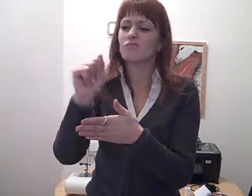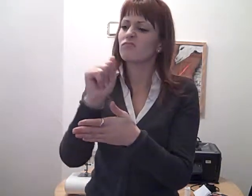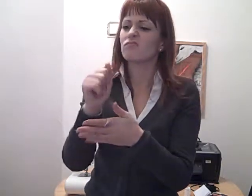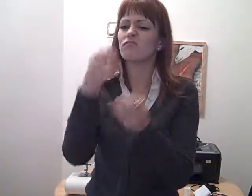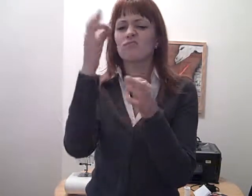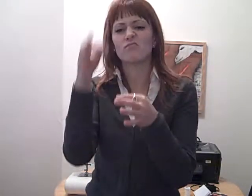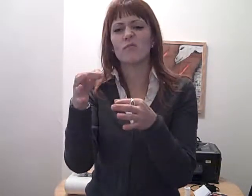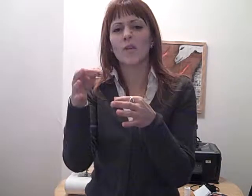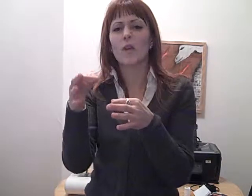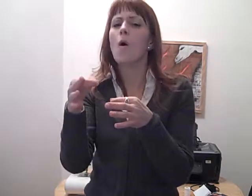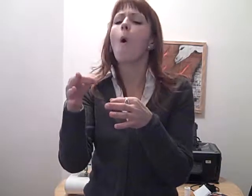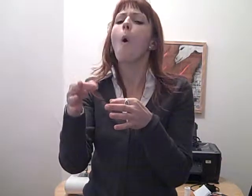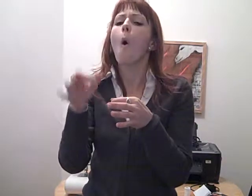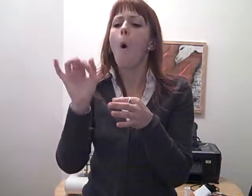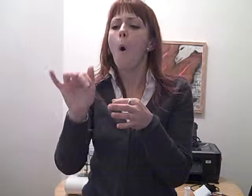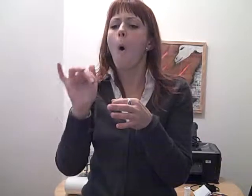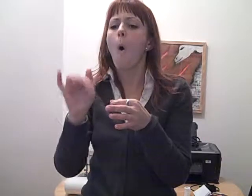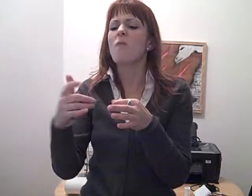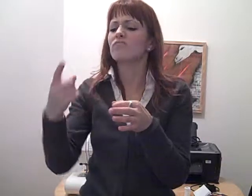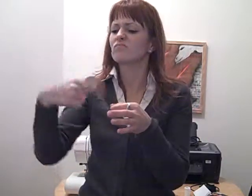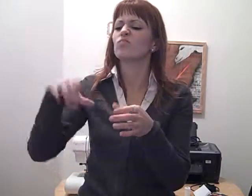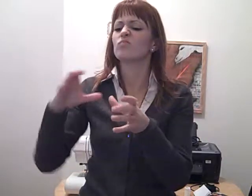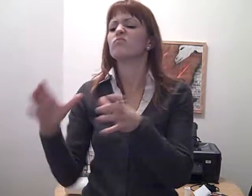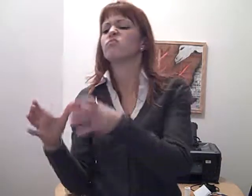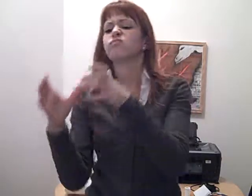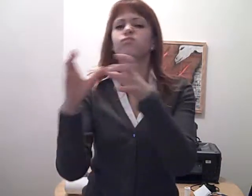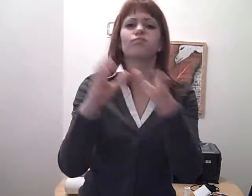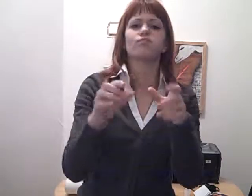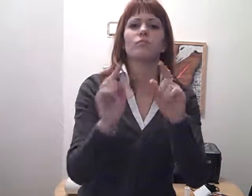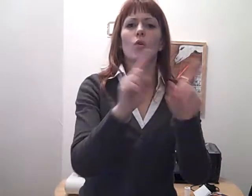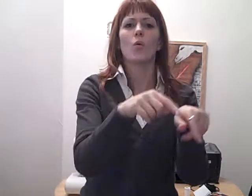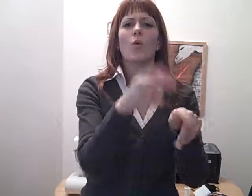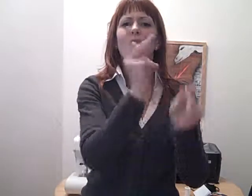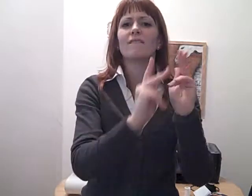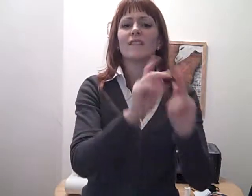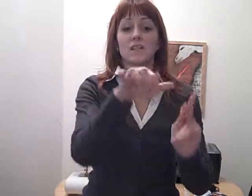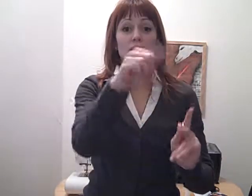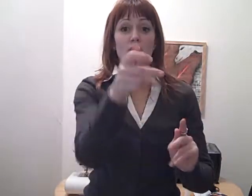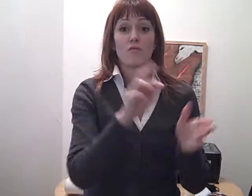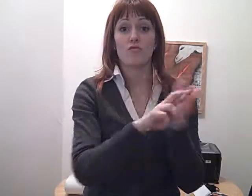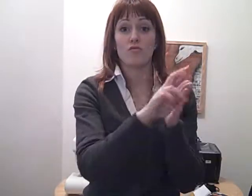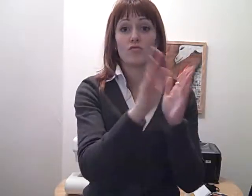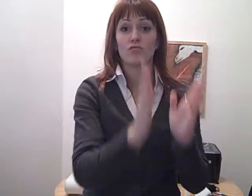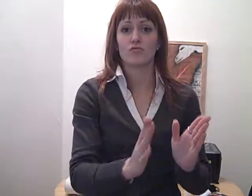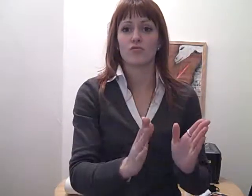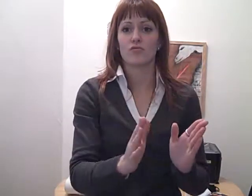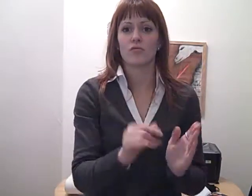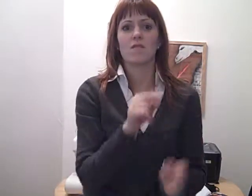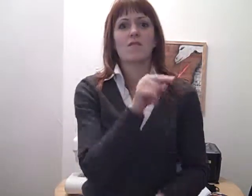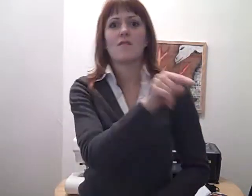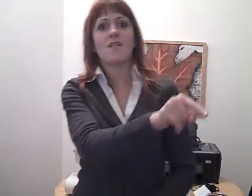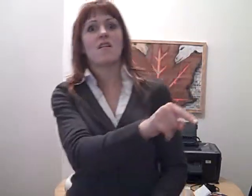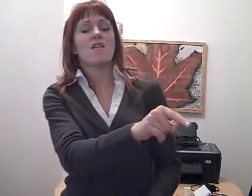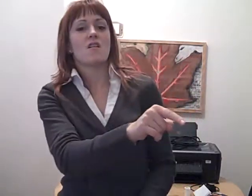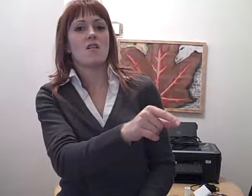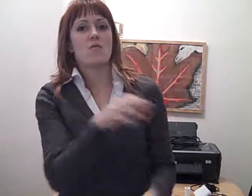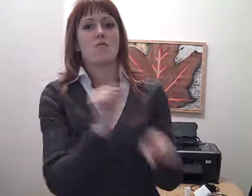working on a pretty incredible thing. Imagine if we didn't have to rely on artificial